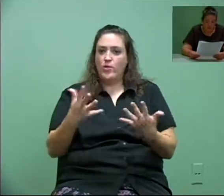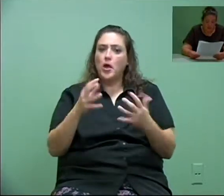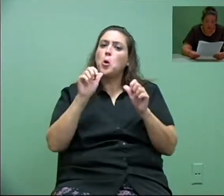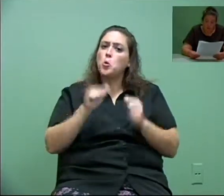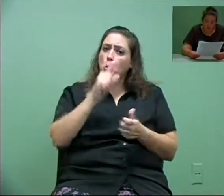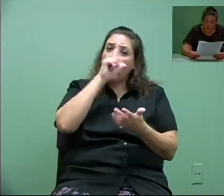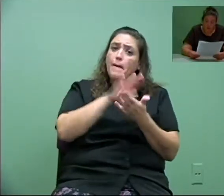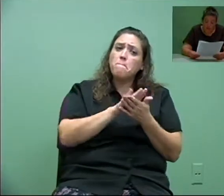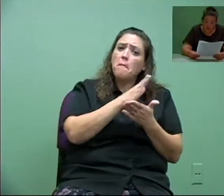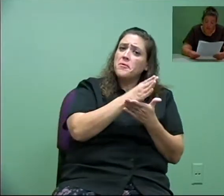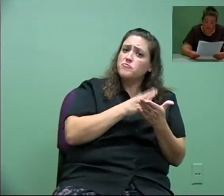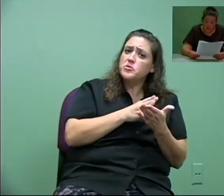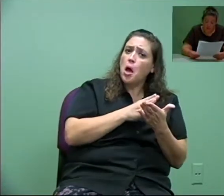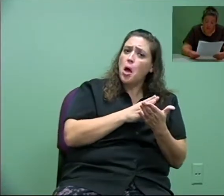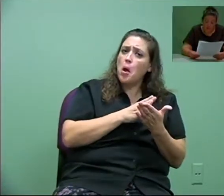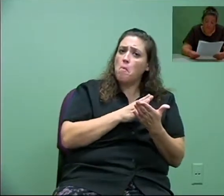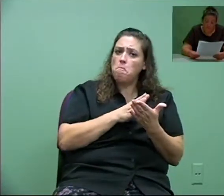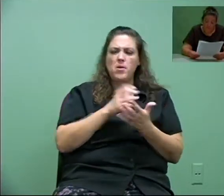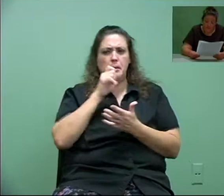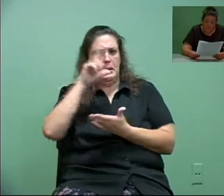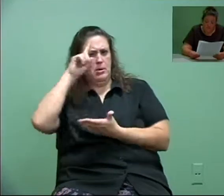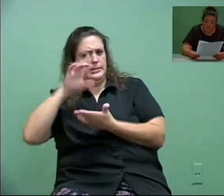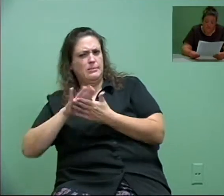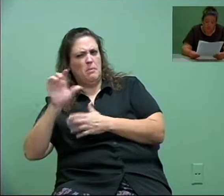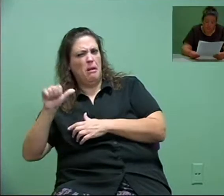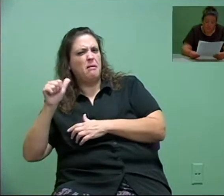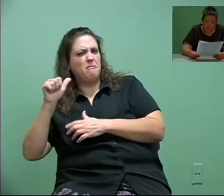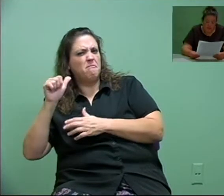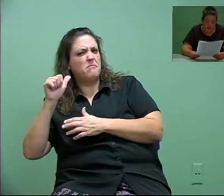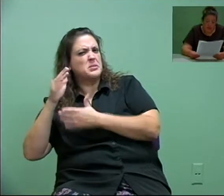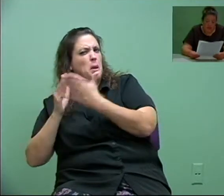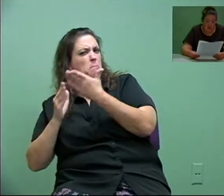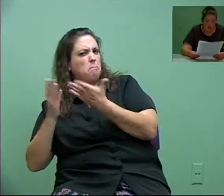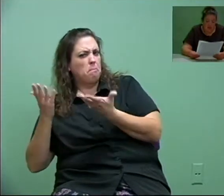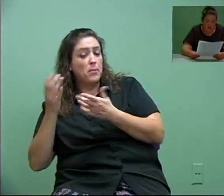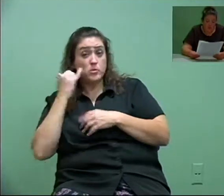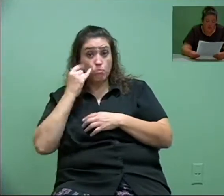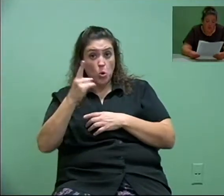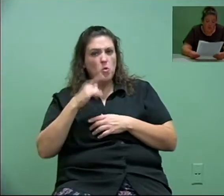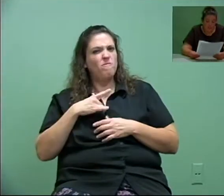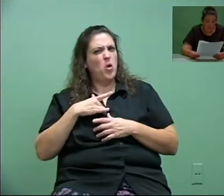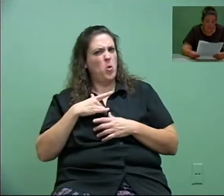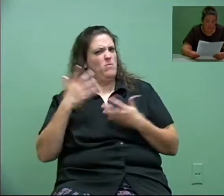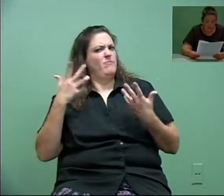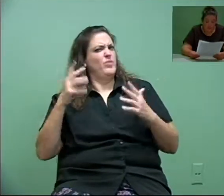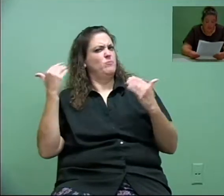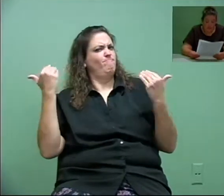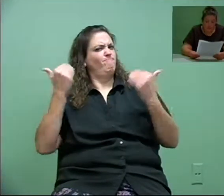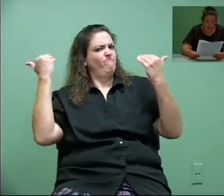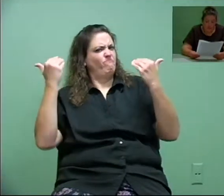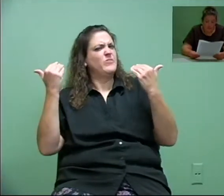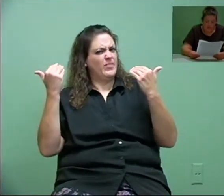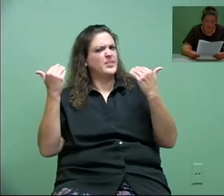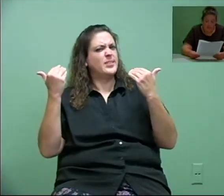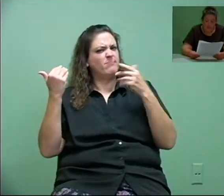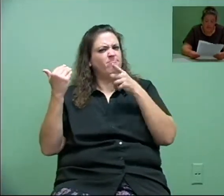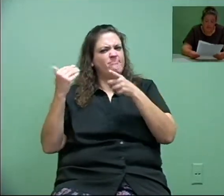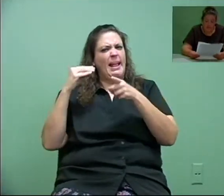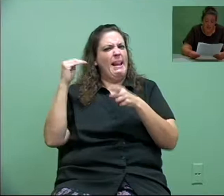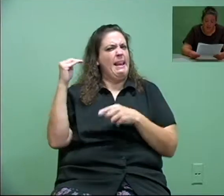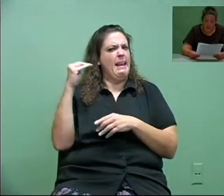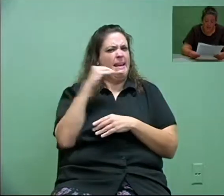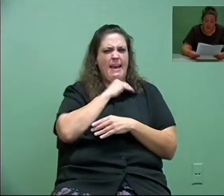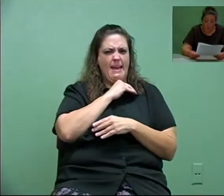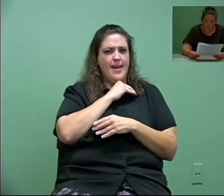rest. On the other hand, if you are convinced that a witness lied, you may disbelieve anything the witness